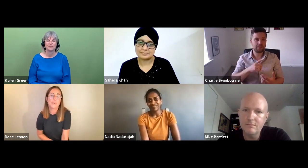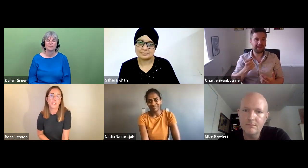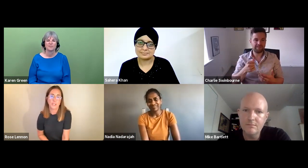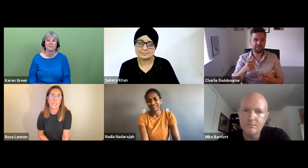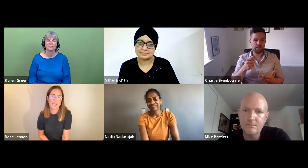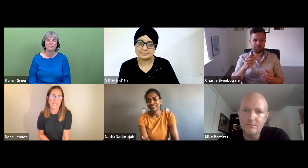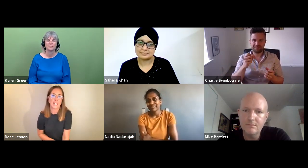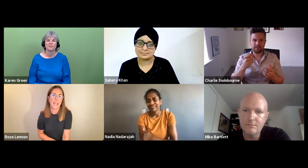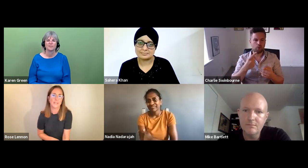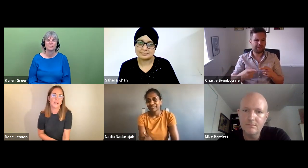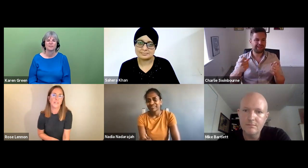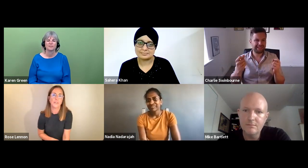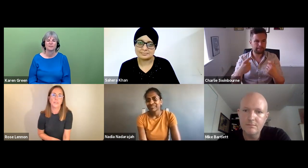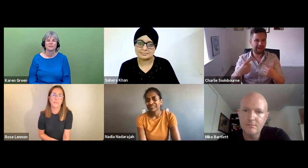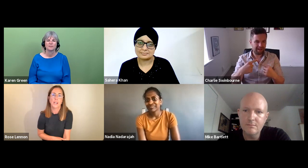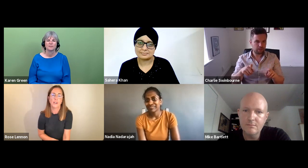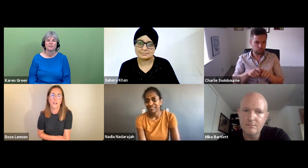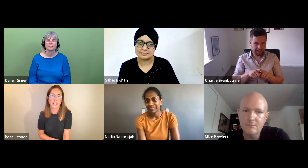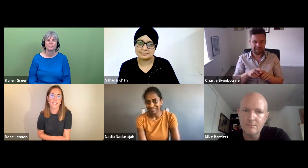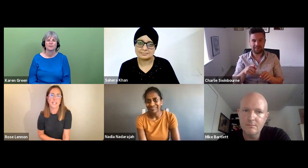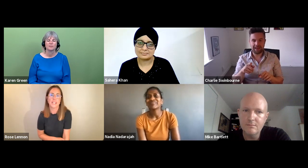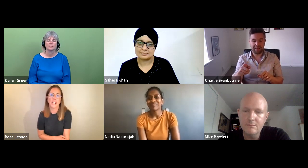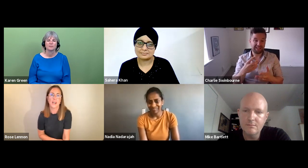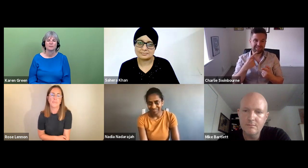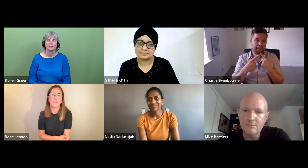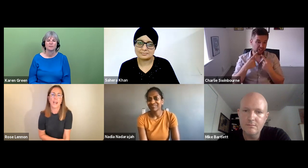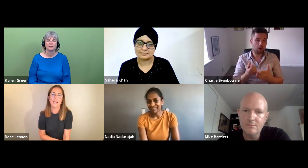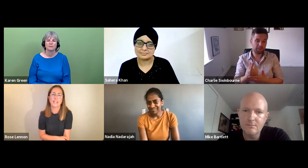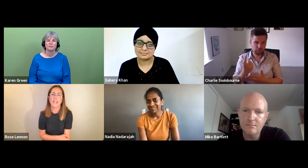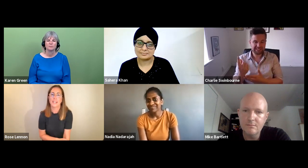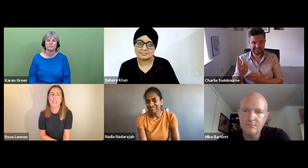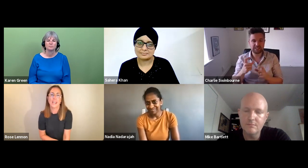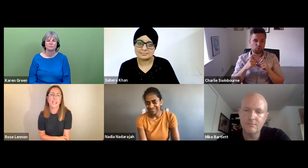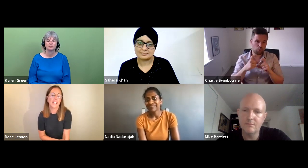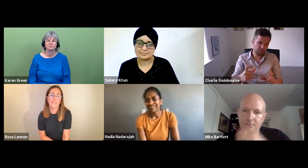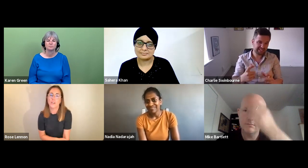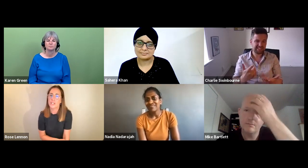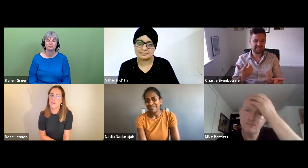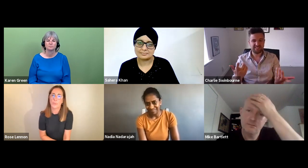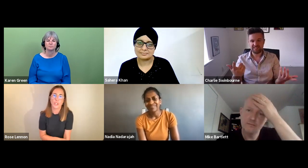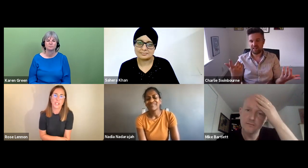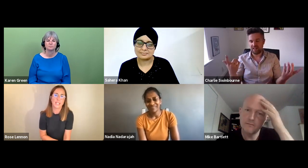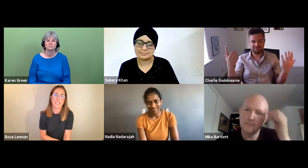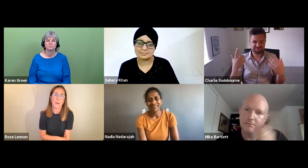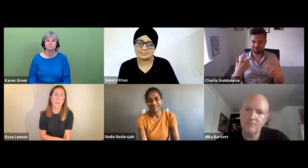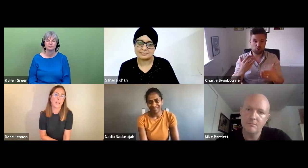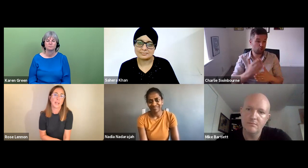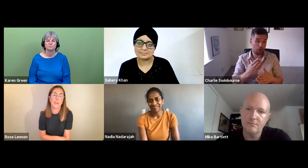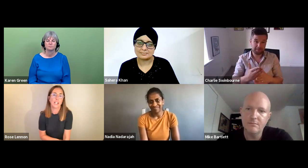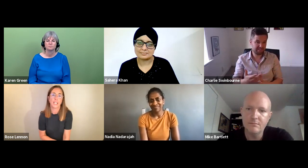disabled community. They have a form of writers, and they have lots of opportunities. So I would recommend looking